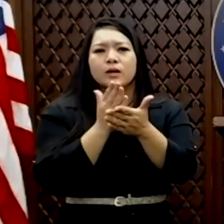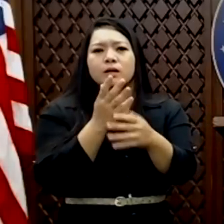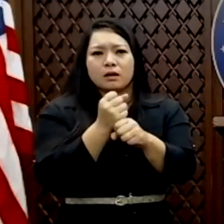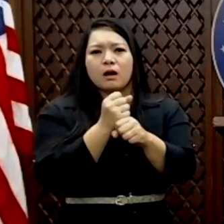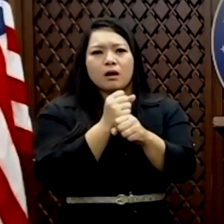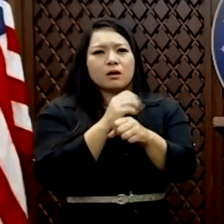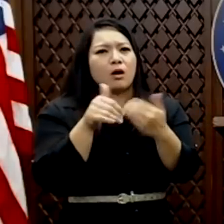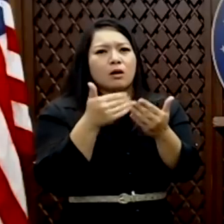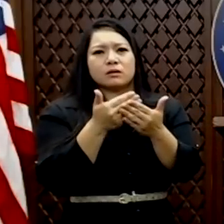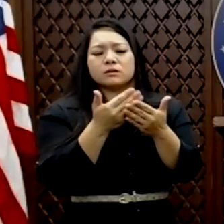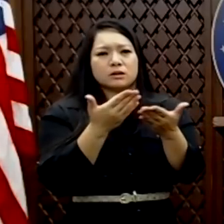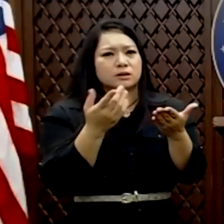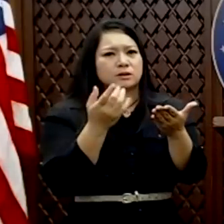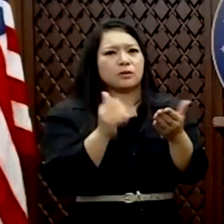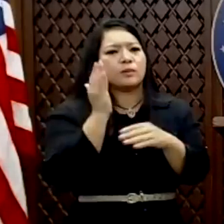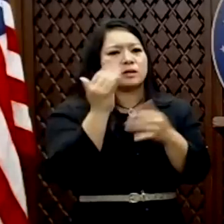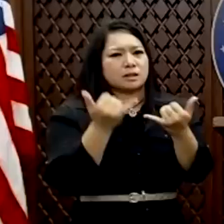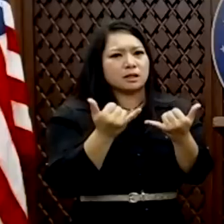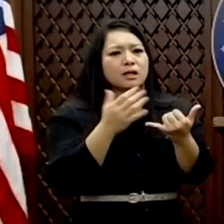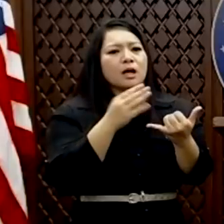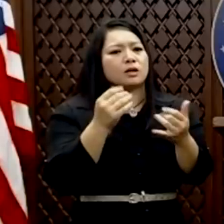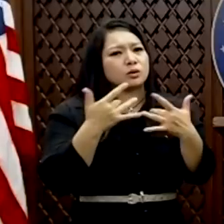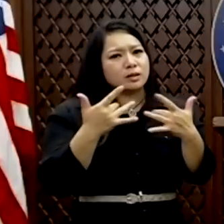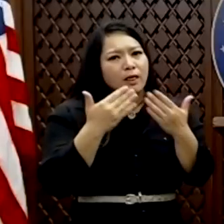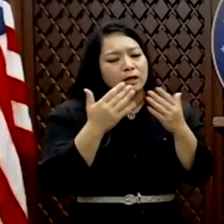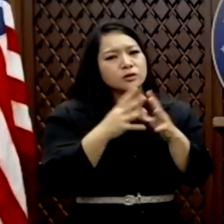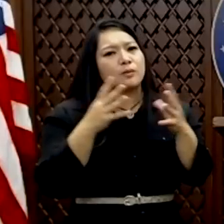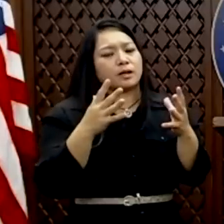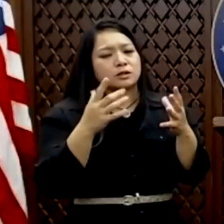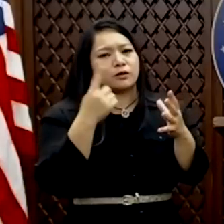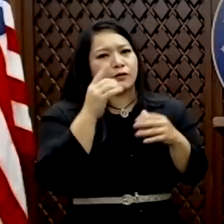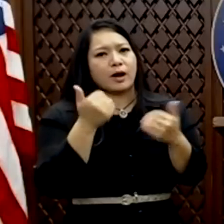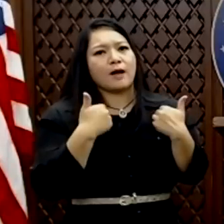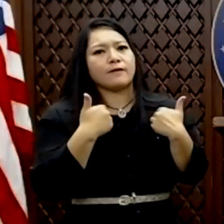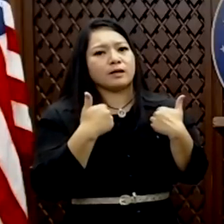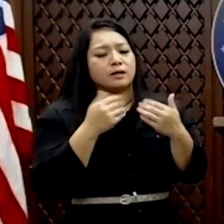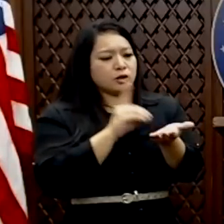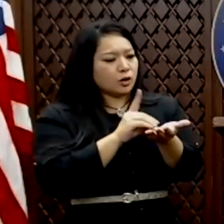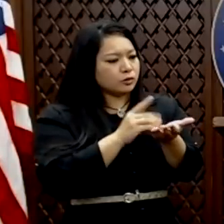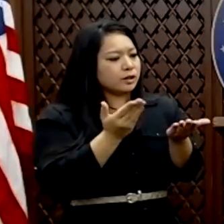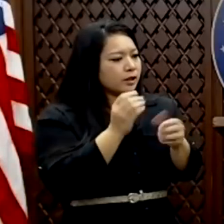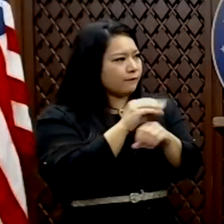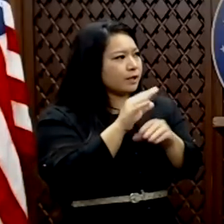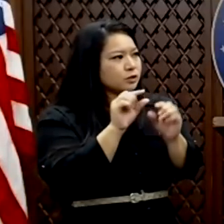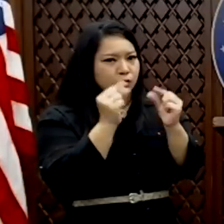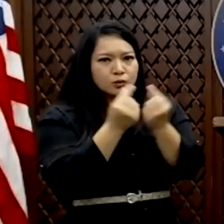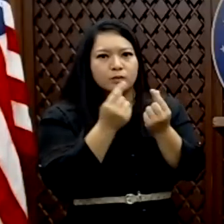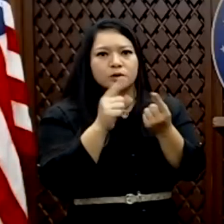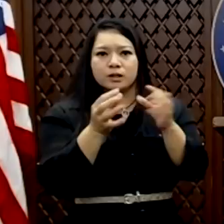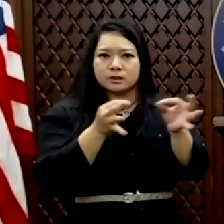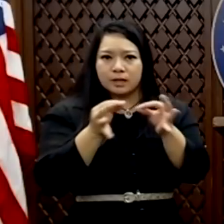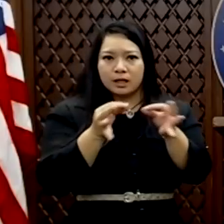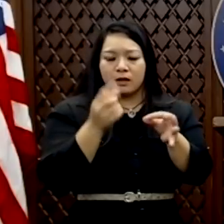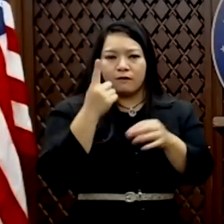of these graphs that were presented today and were concerned. So thank you so much for having your physicians advisory group explain that to us.